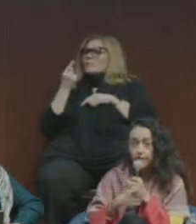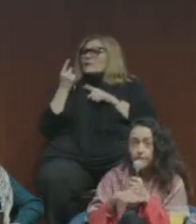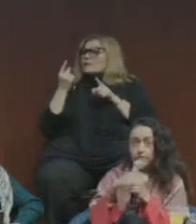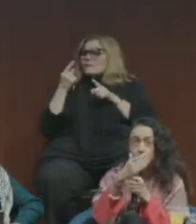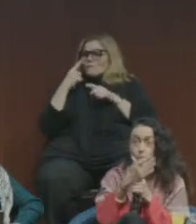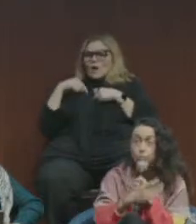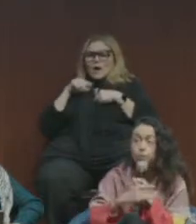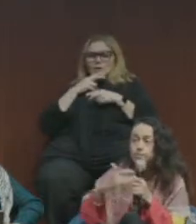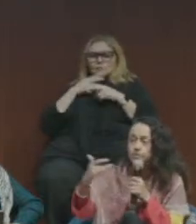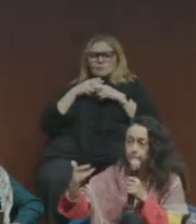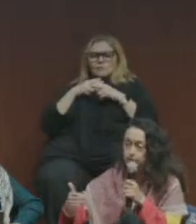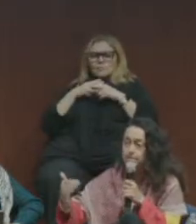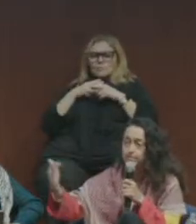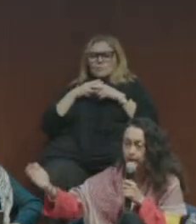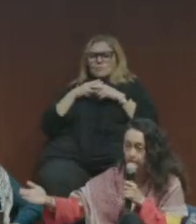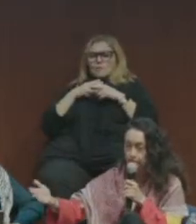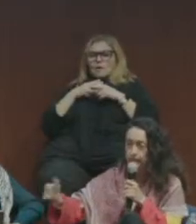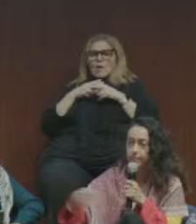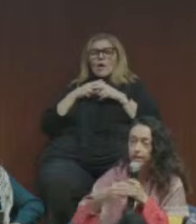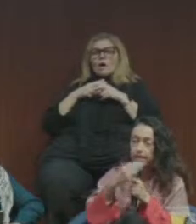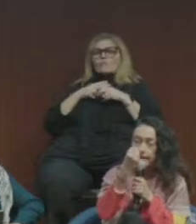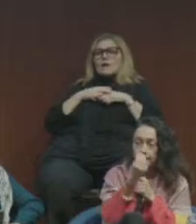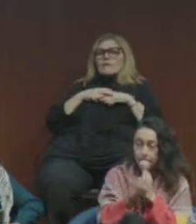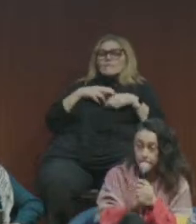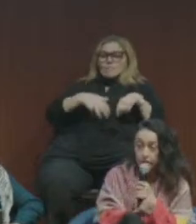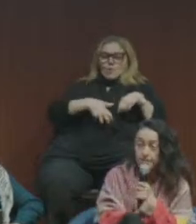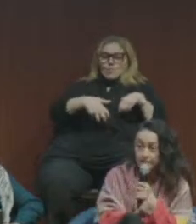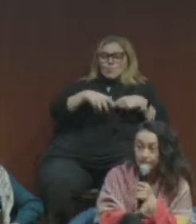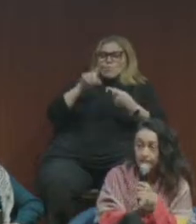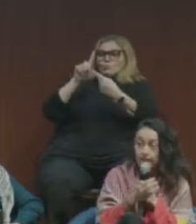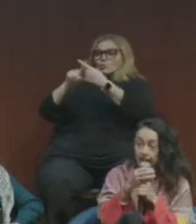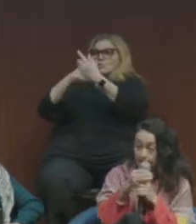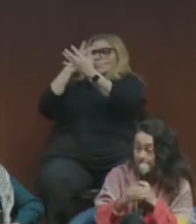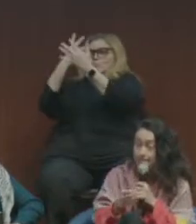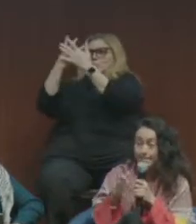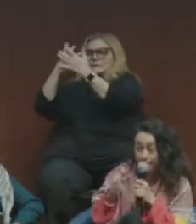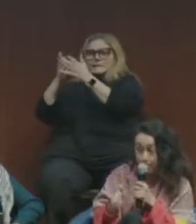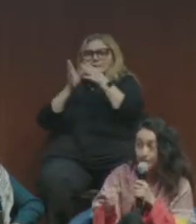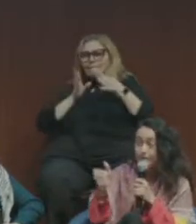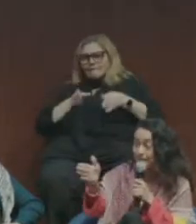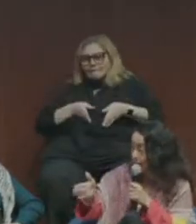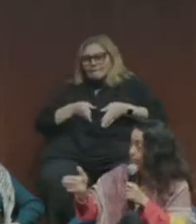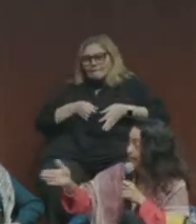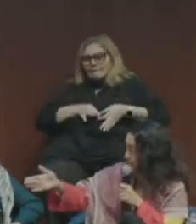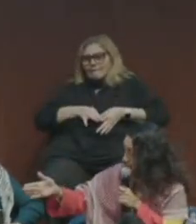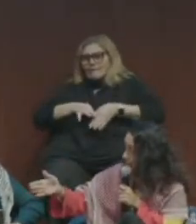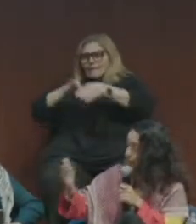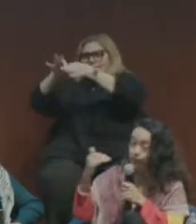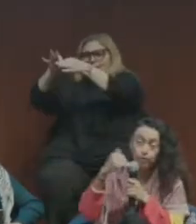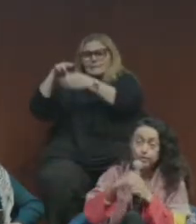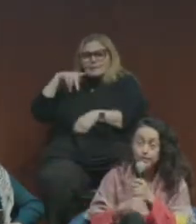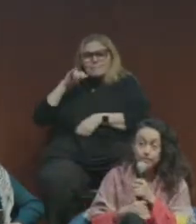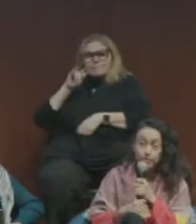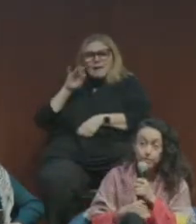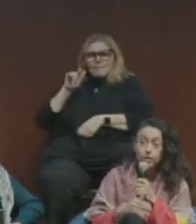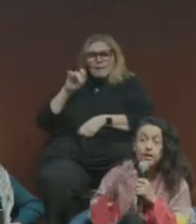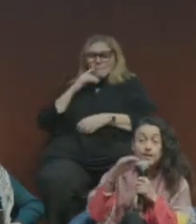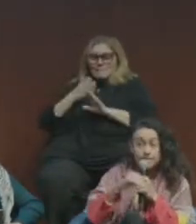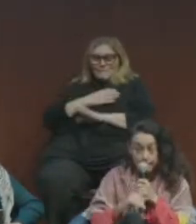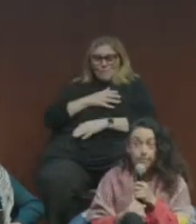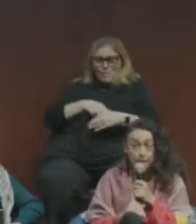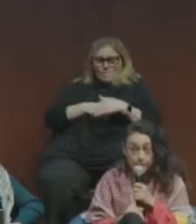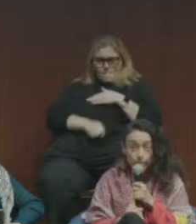us, we called it the womb to prison pipeline, right? It starts here, and it's literally a pipeline. Before you're even